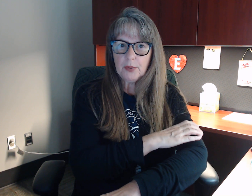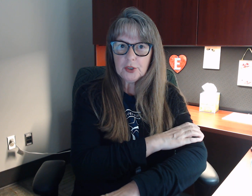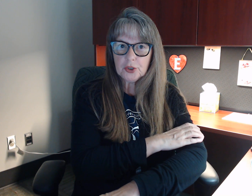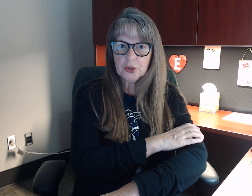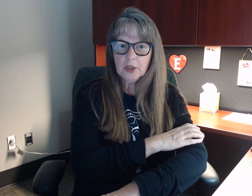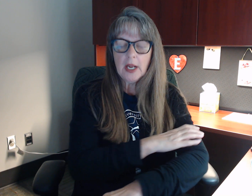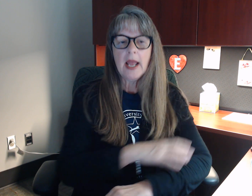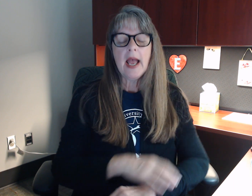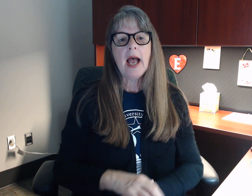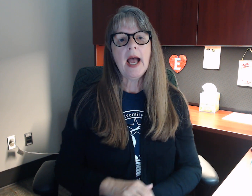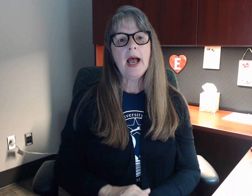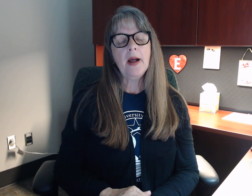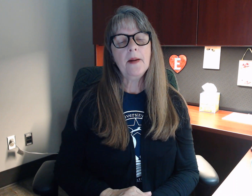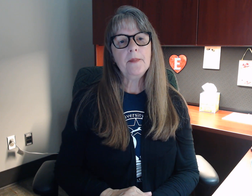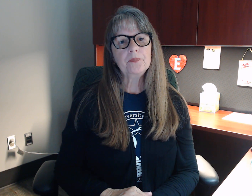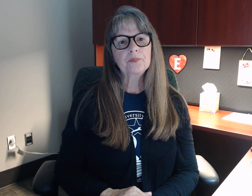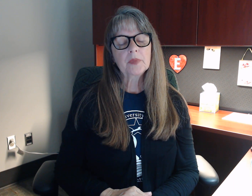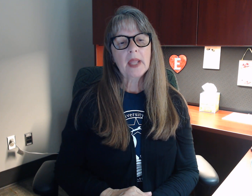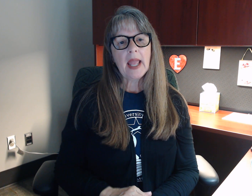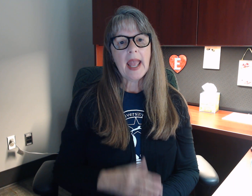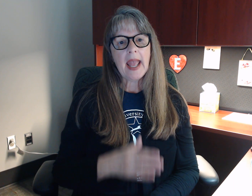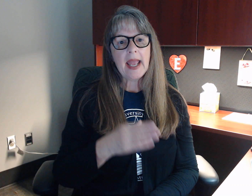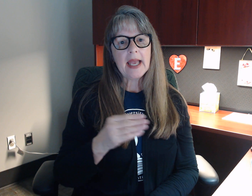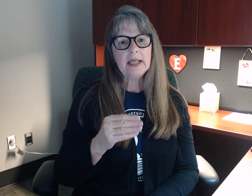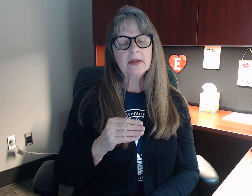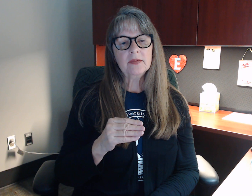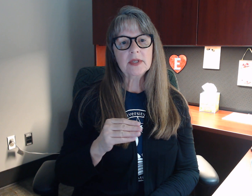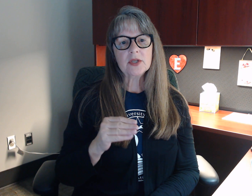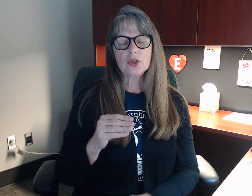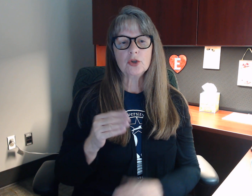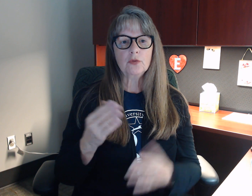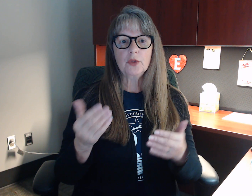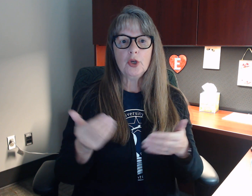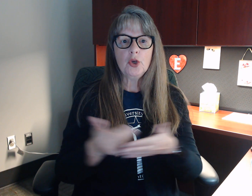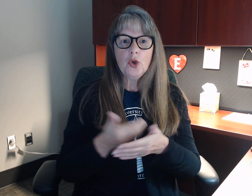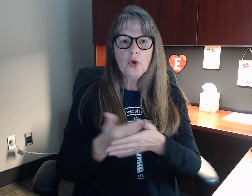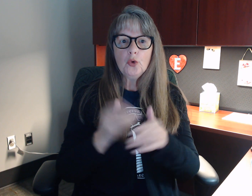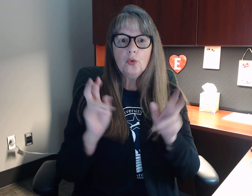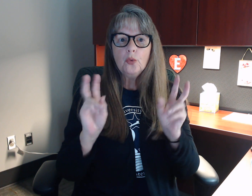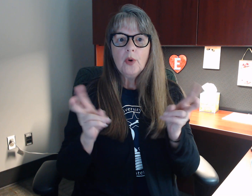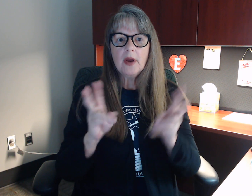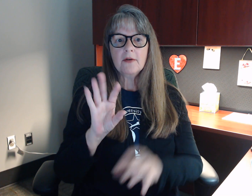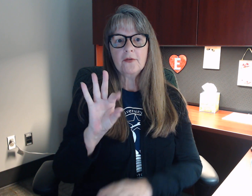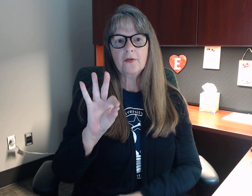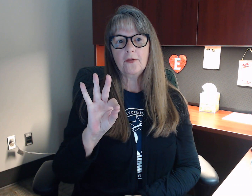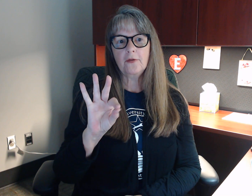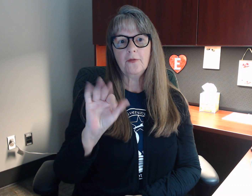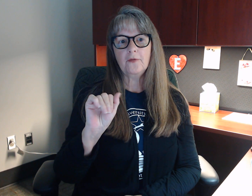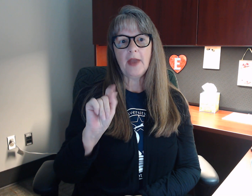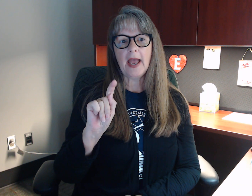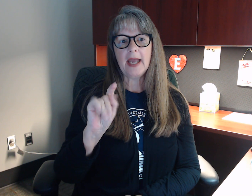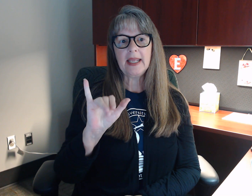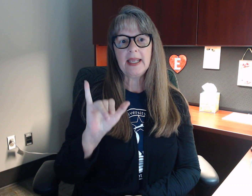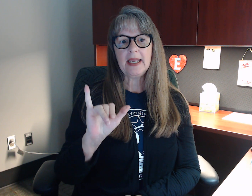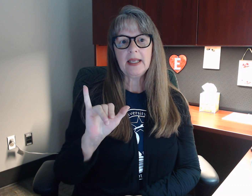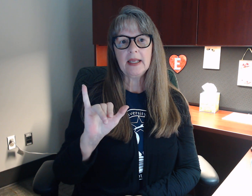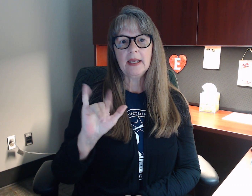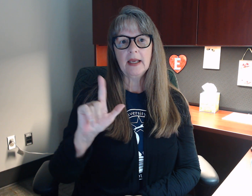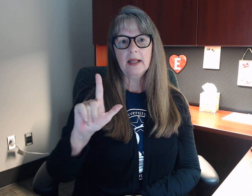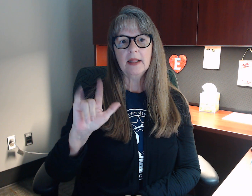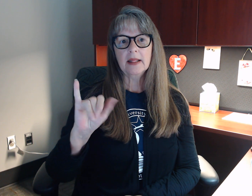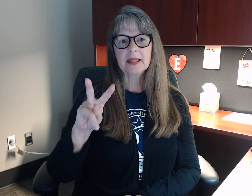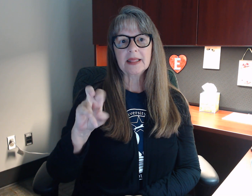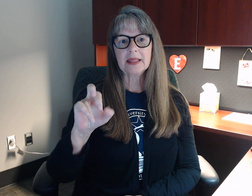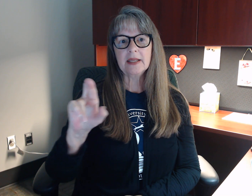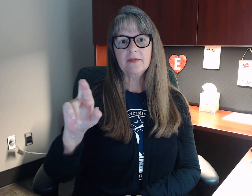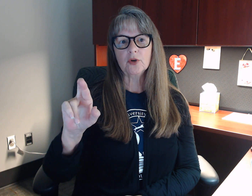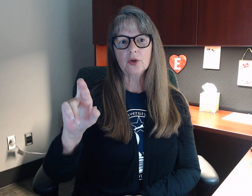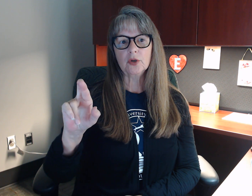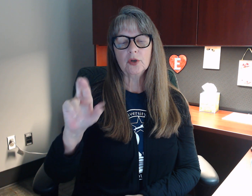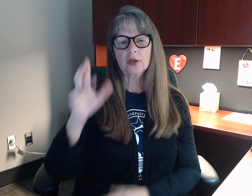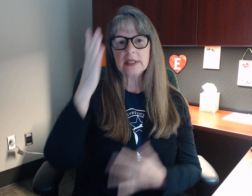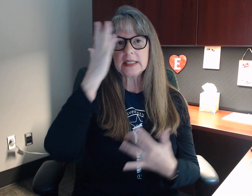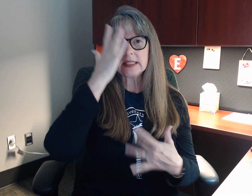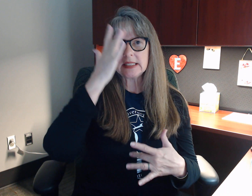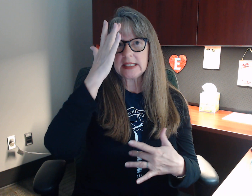pressure. And the new fatty liver